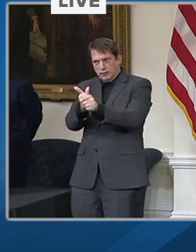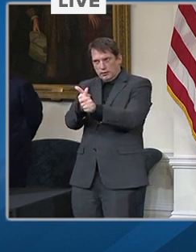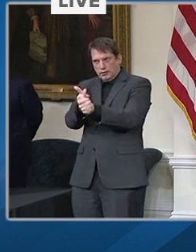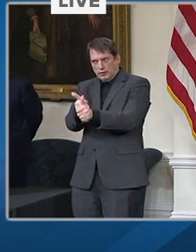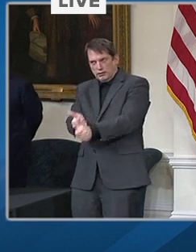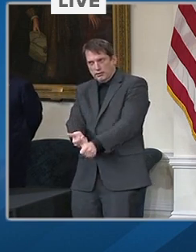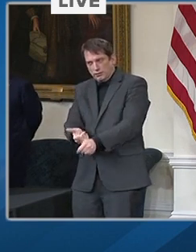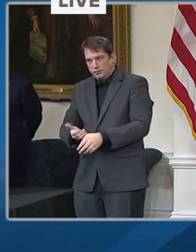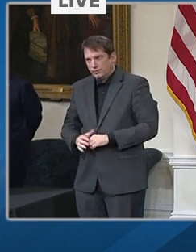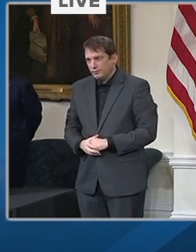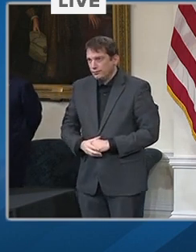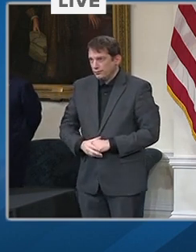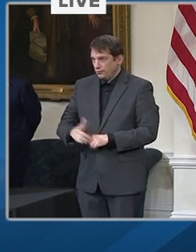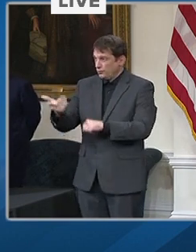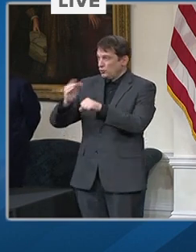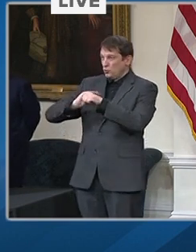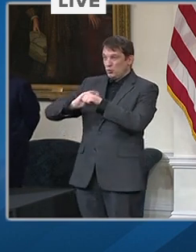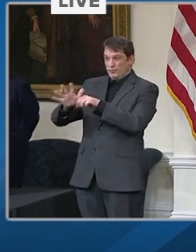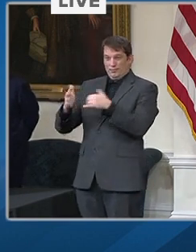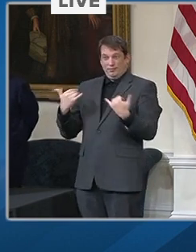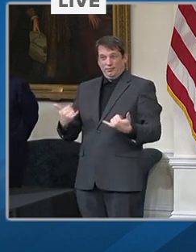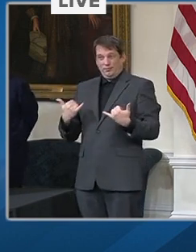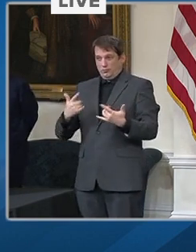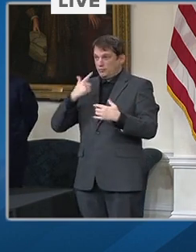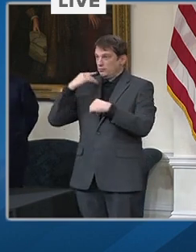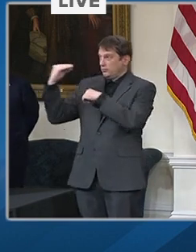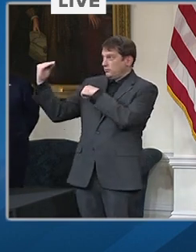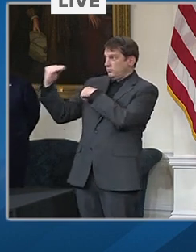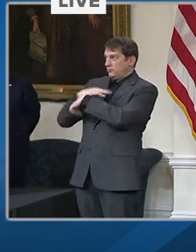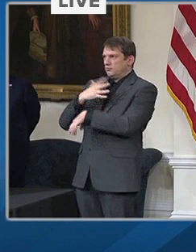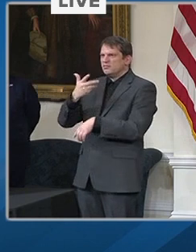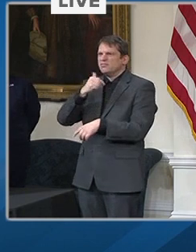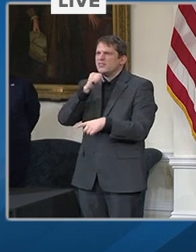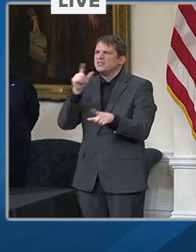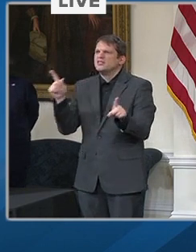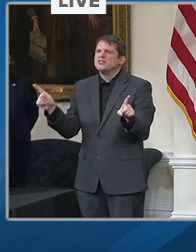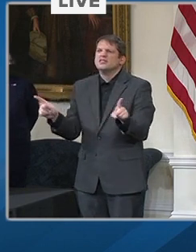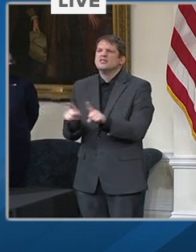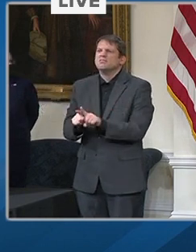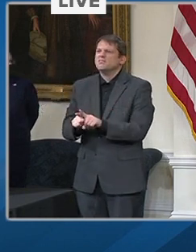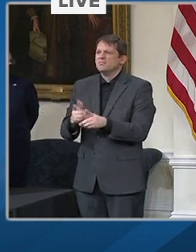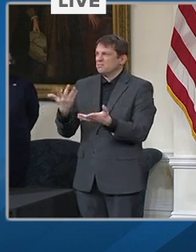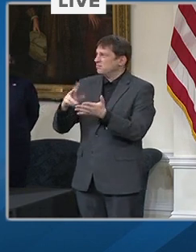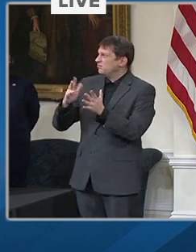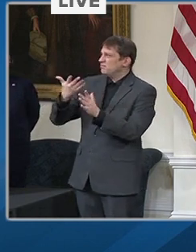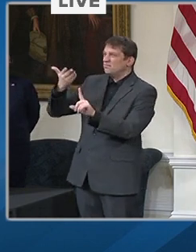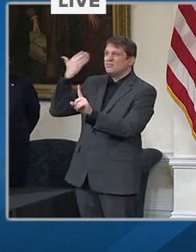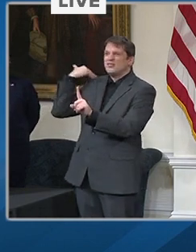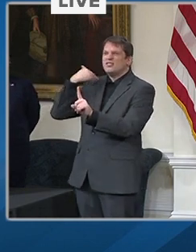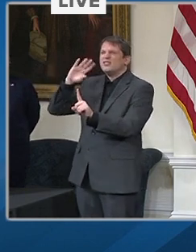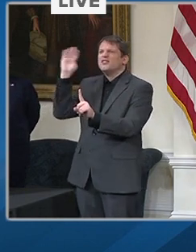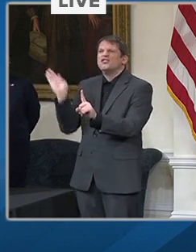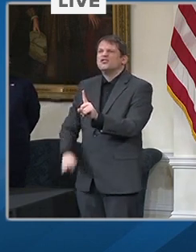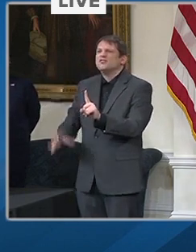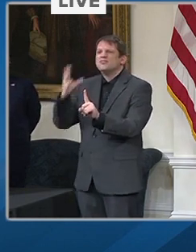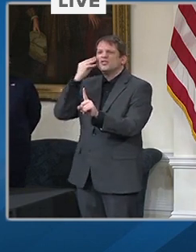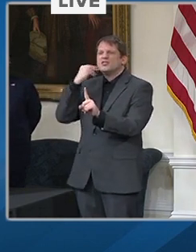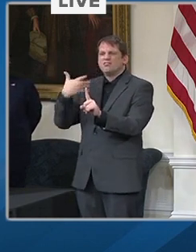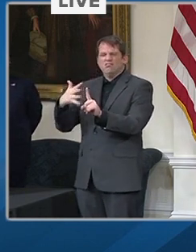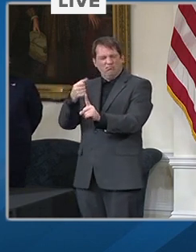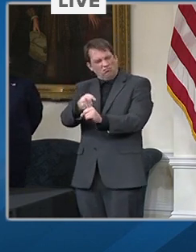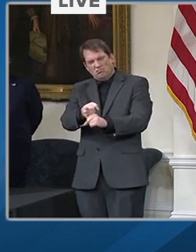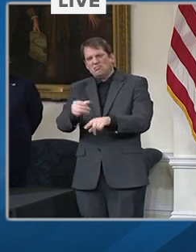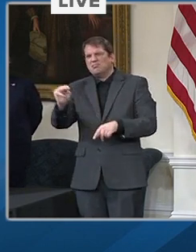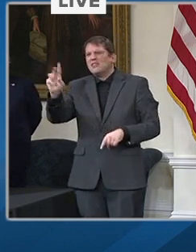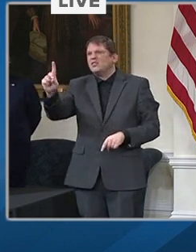been unprecedented, touching every aspect of life in Maryland. For me, it has also shown the tremendous resiliency of more